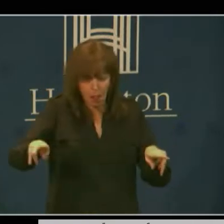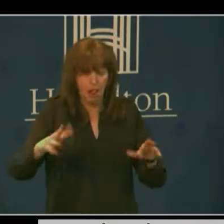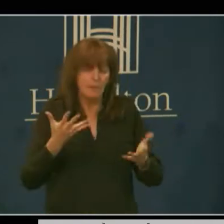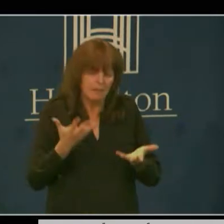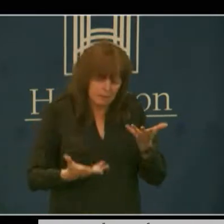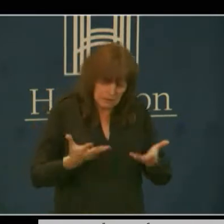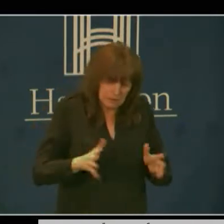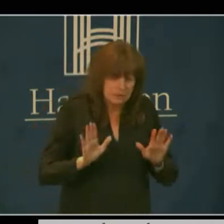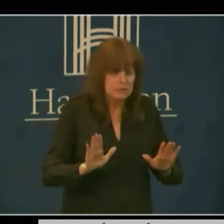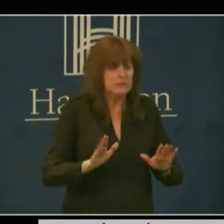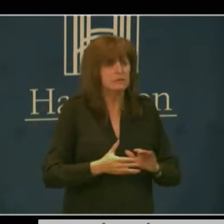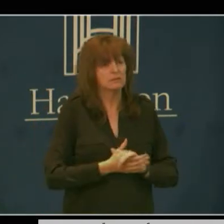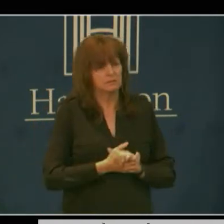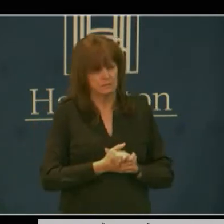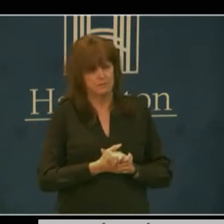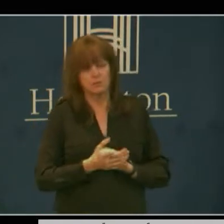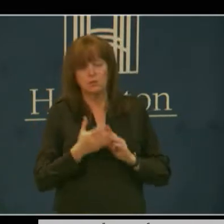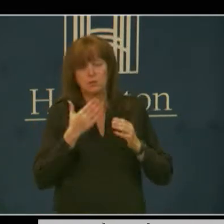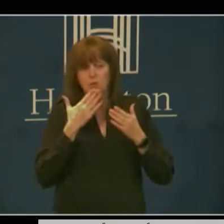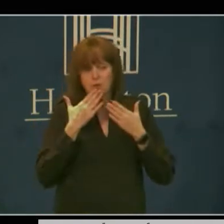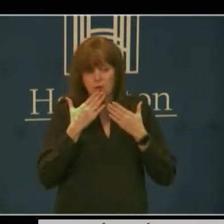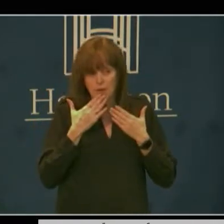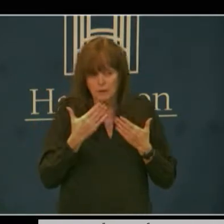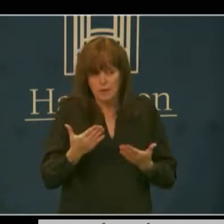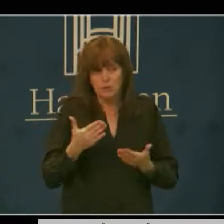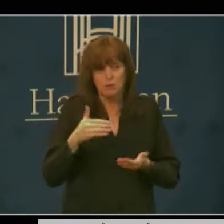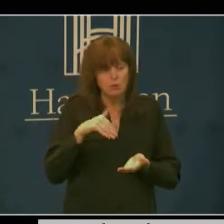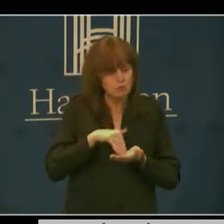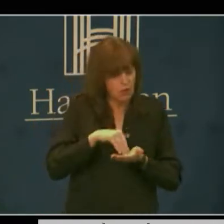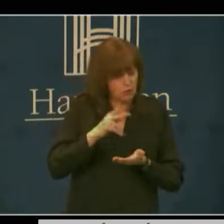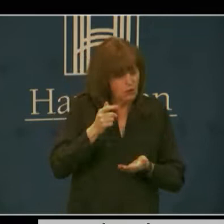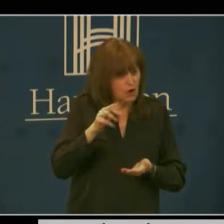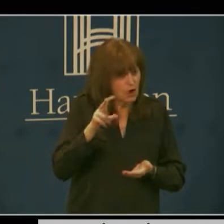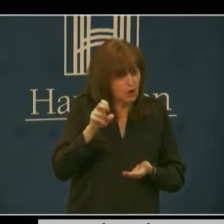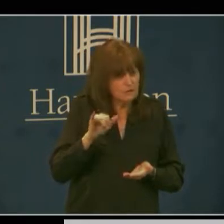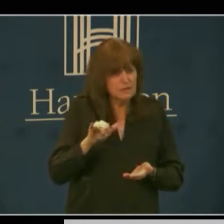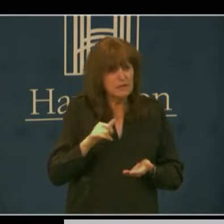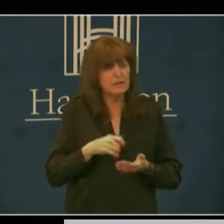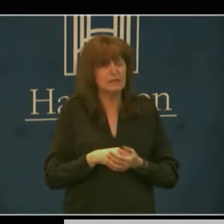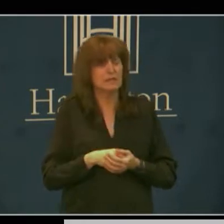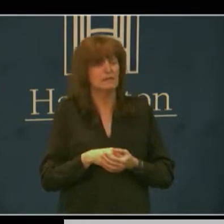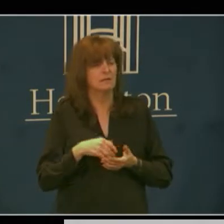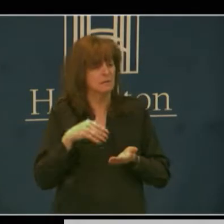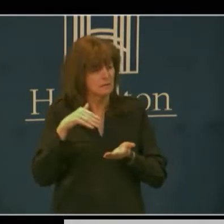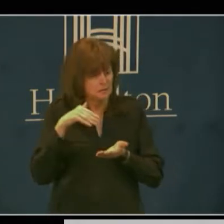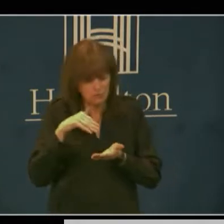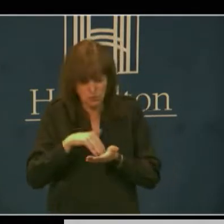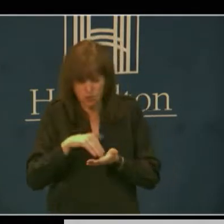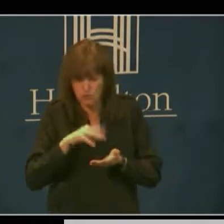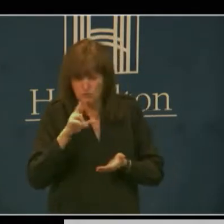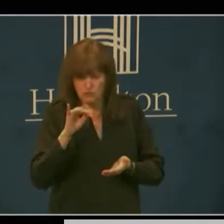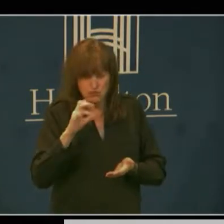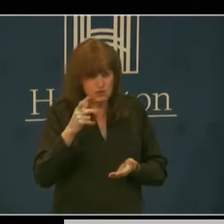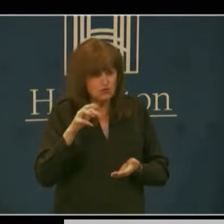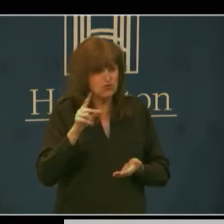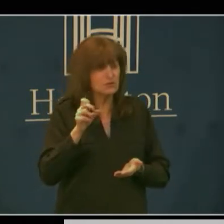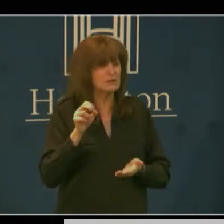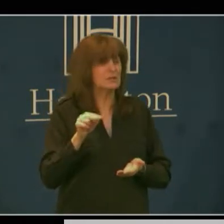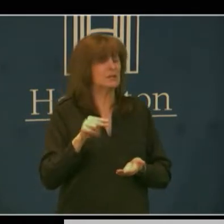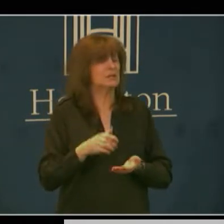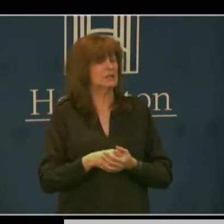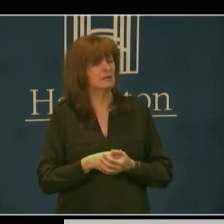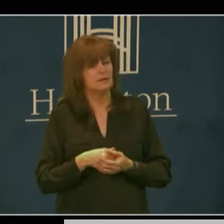Dr. Richardson, Dr. Harvey, and our entire EOC team. They are doing amazing work under very difficult circumstances.